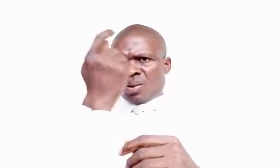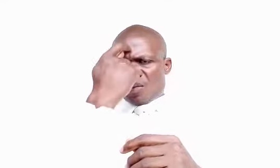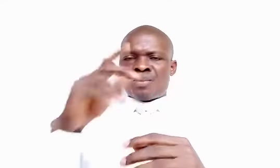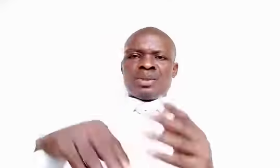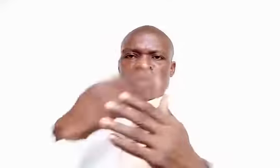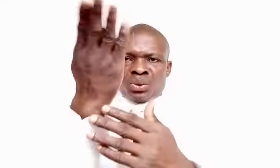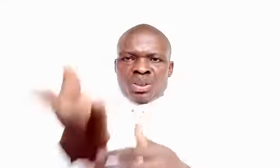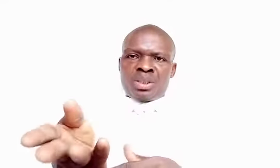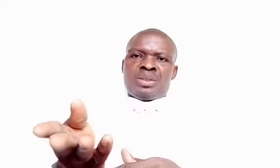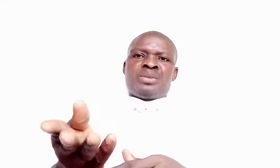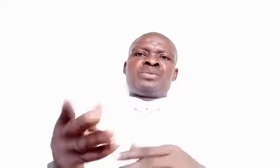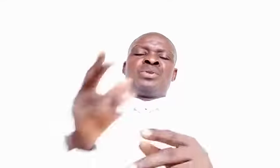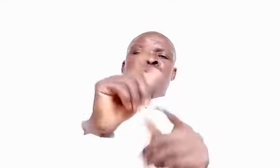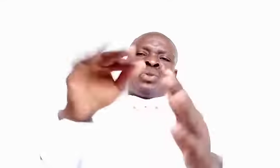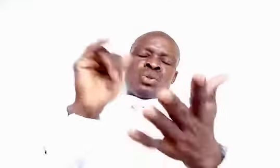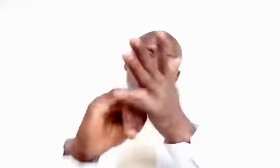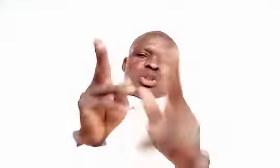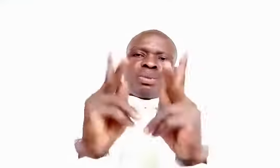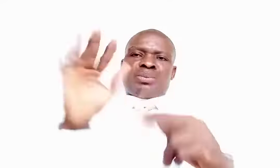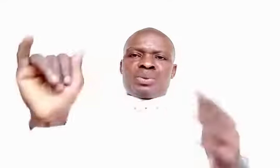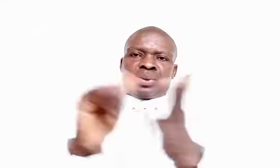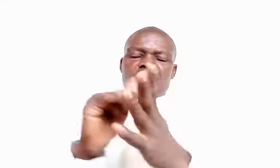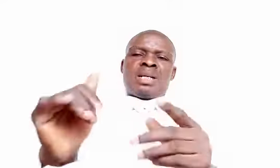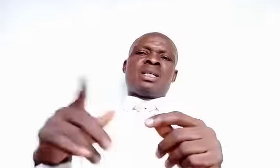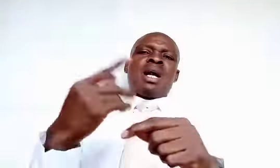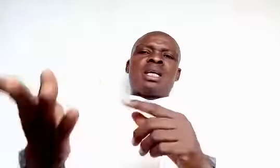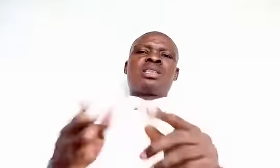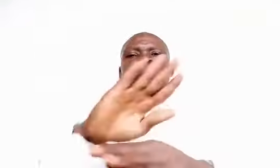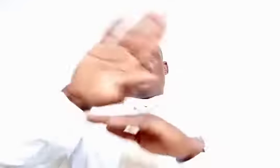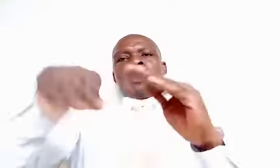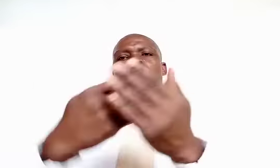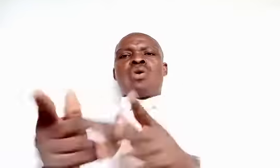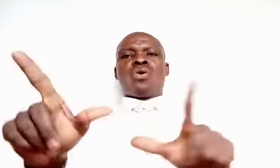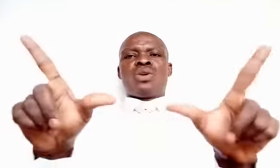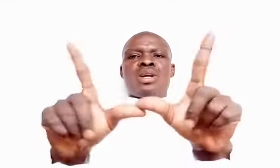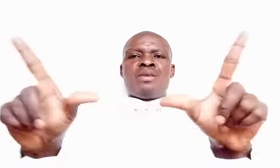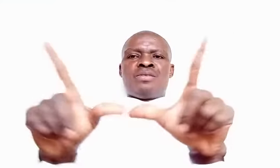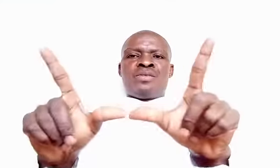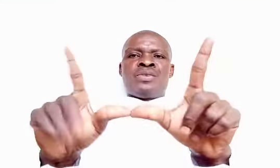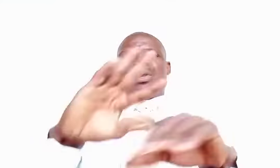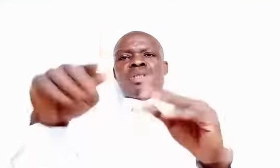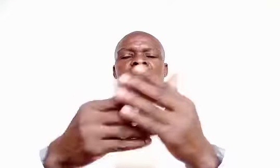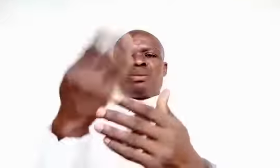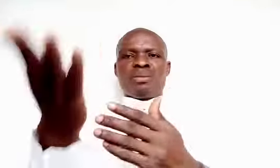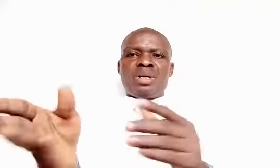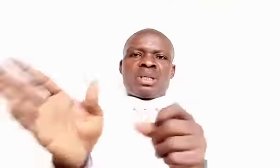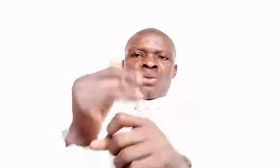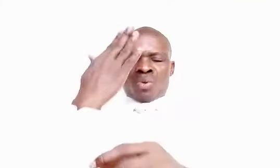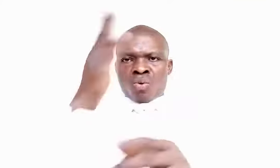those who engage in athletic competitions at all levels. This will make them do even better. Everyone